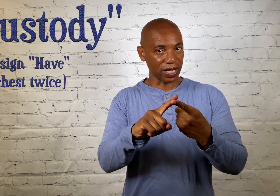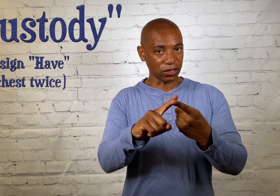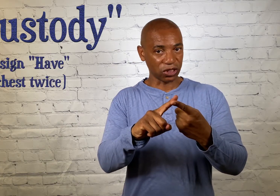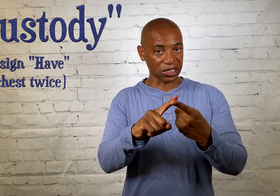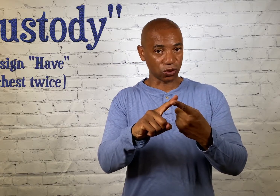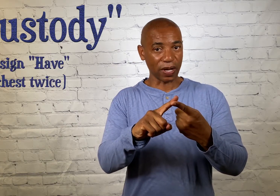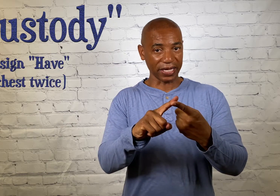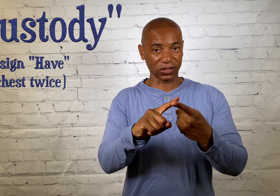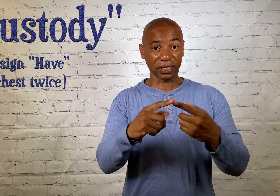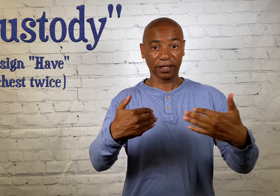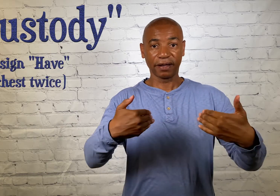the chest twice.